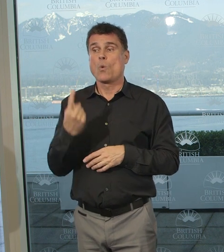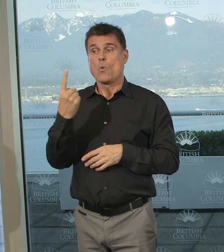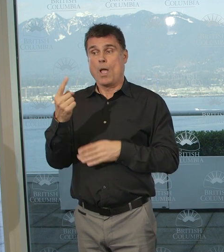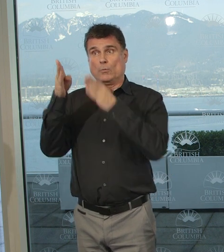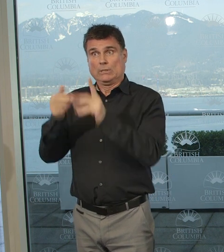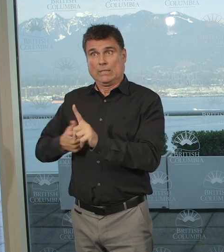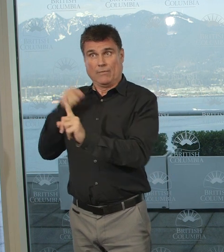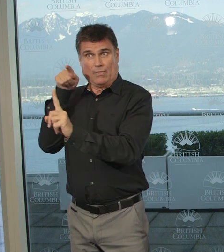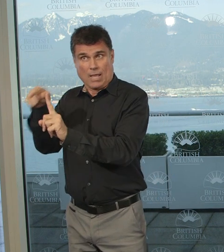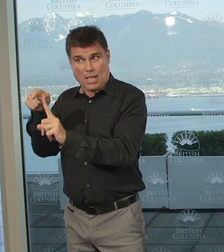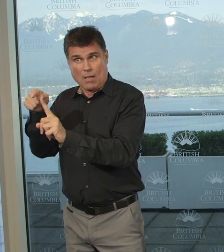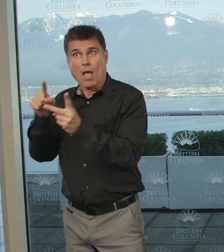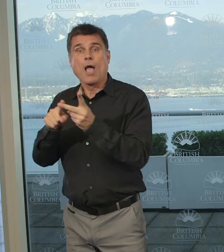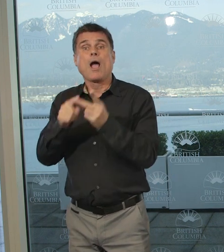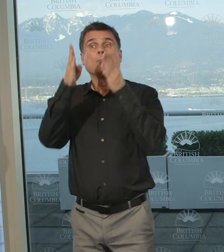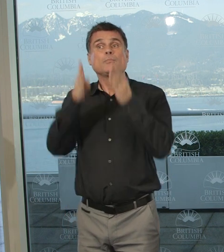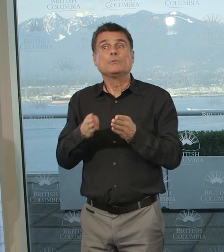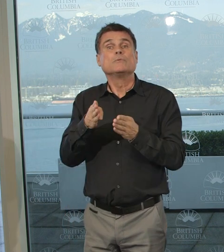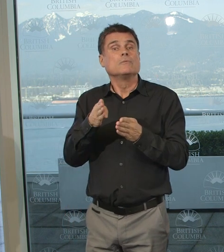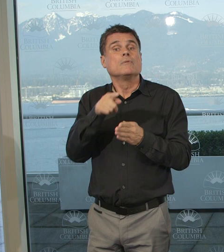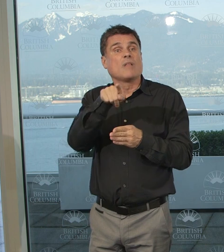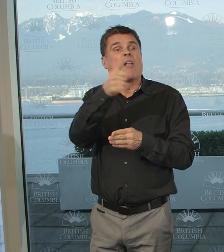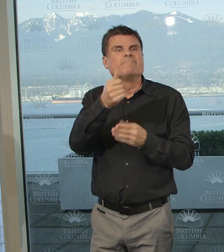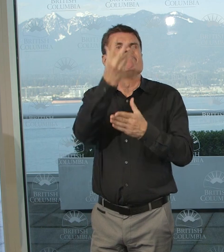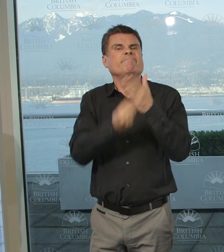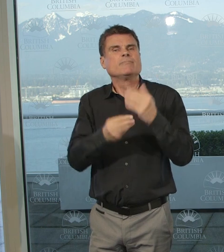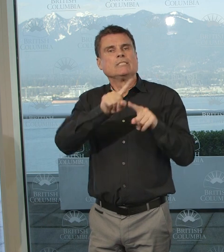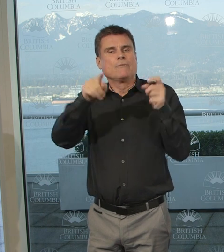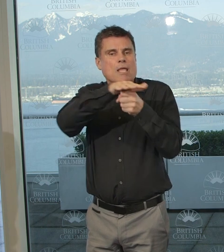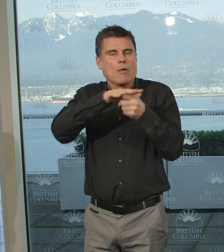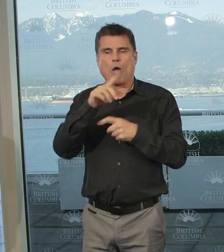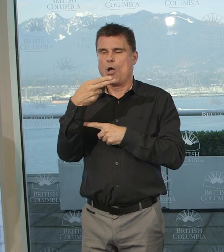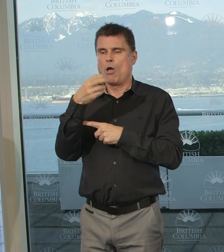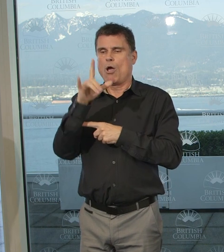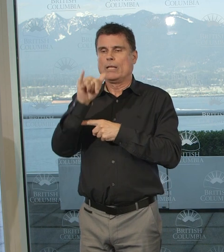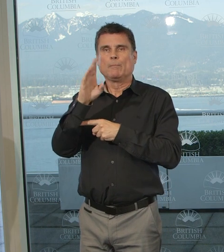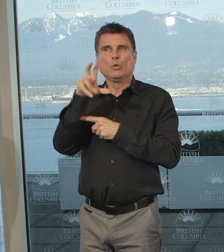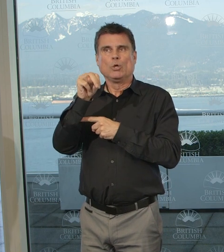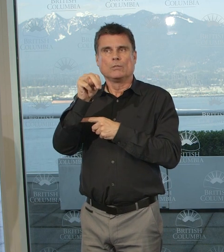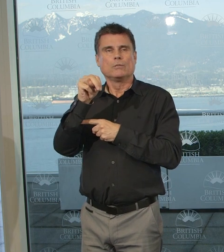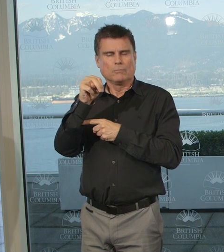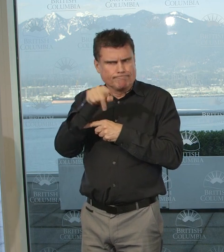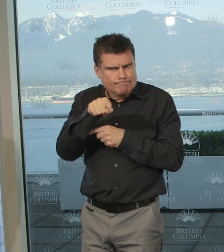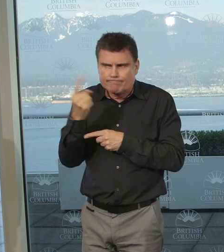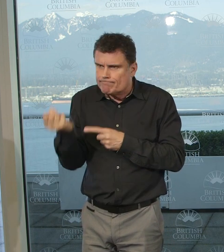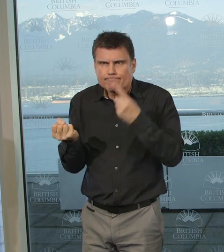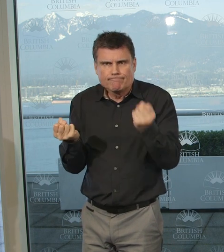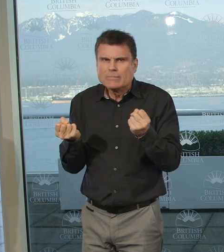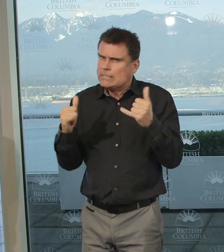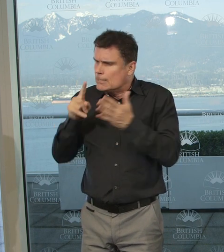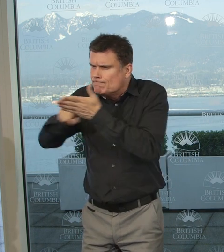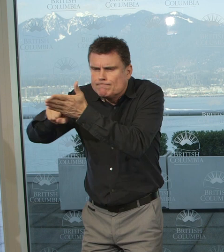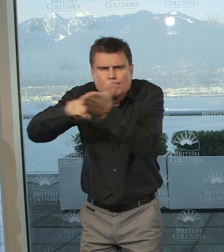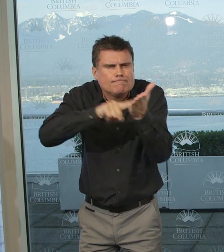Hollyburn long-term care facility, although that investigation of course is ongoing, and we know that there are people within the incubation